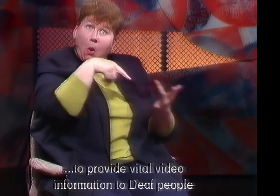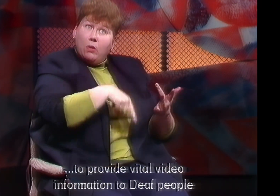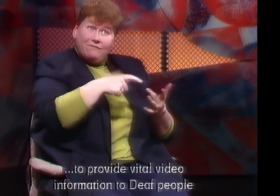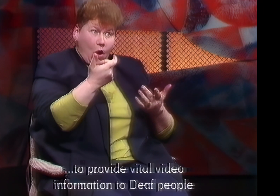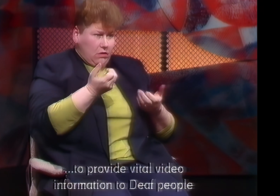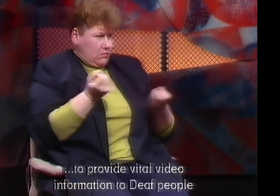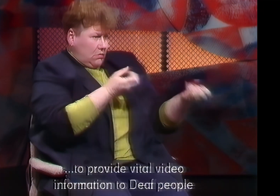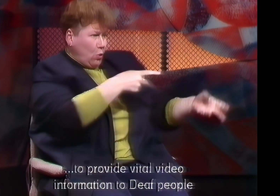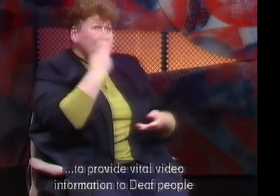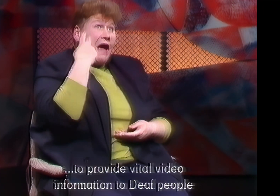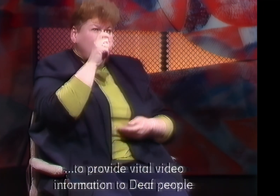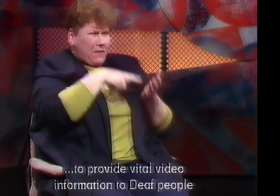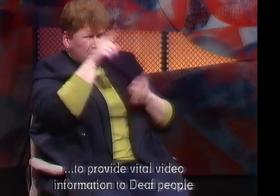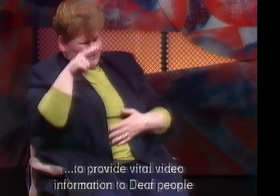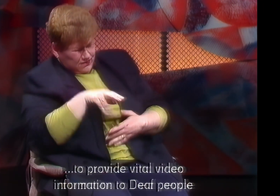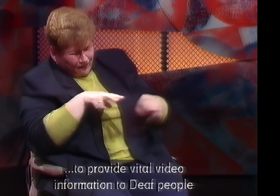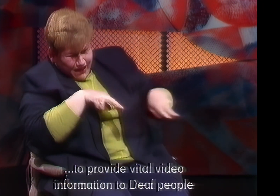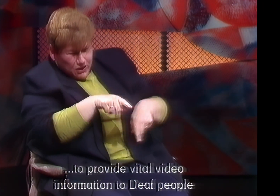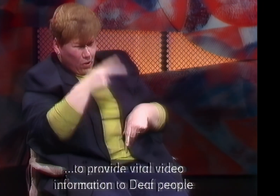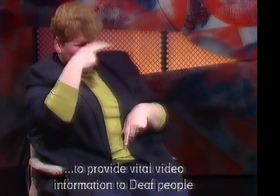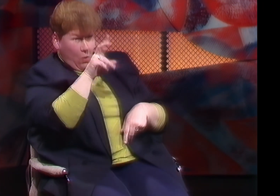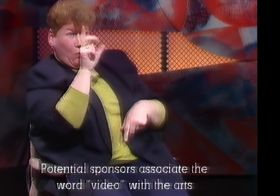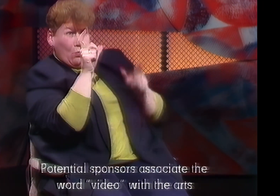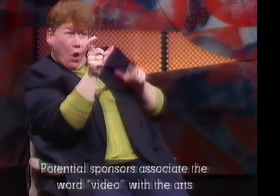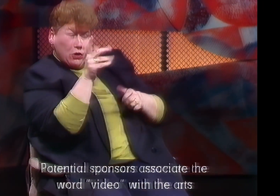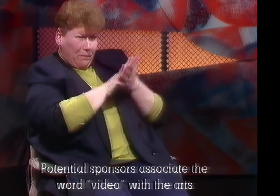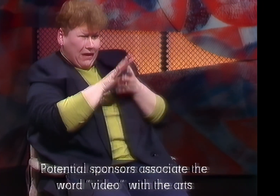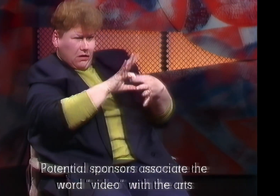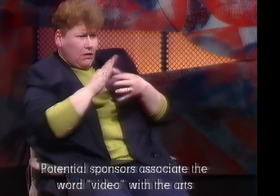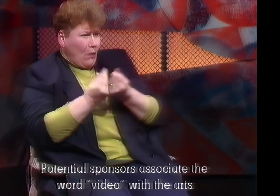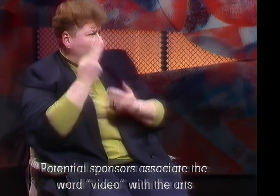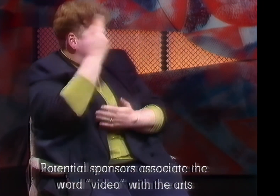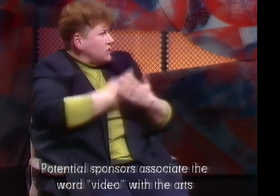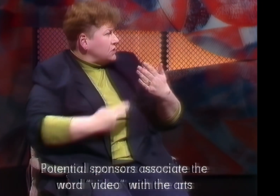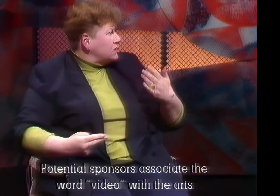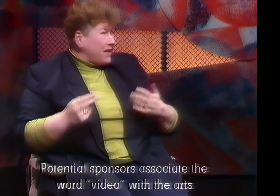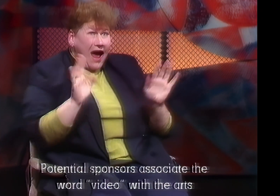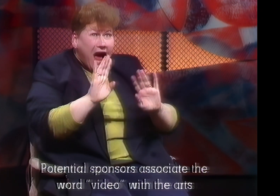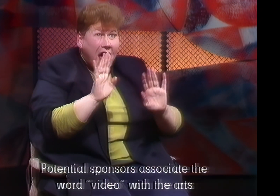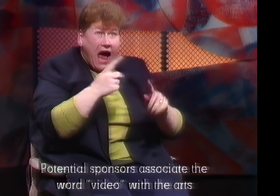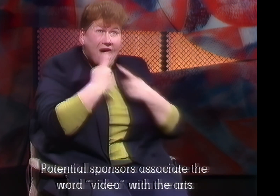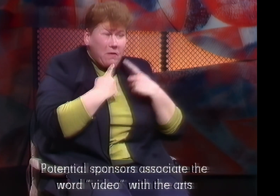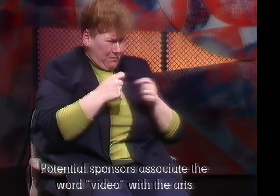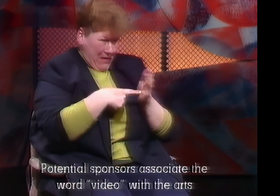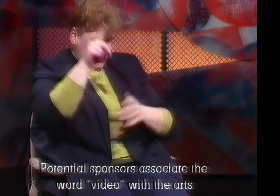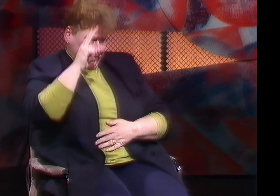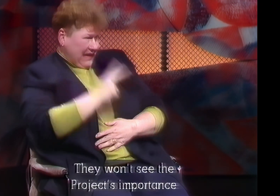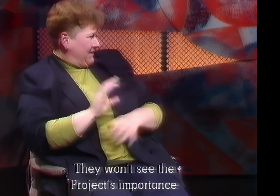video information to deaf people. Those potential sponsors will associate the word video with the arts. They won't see